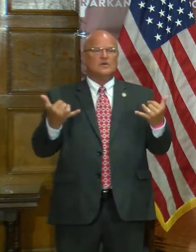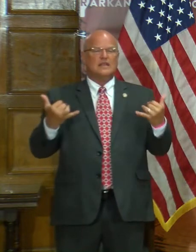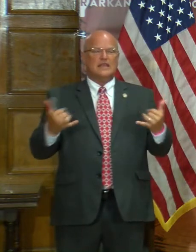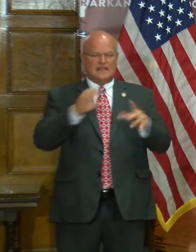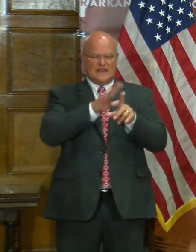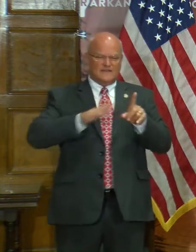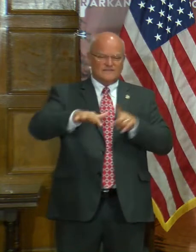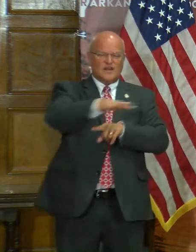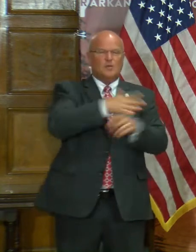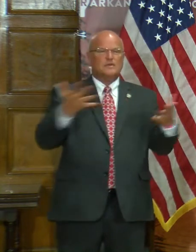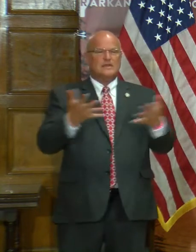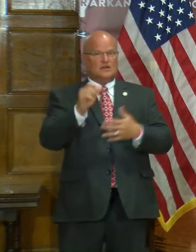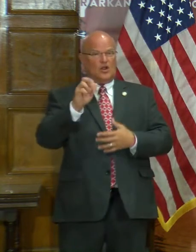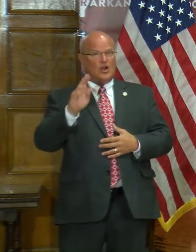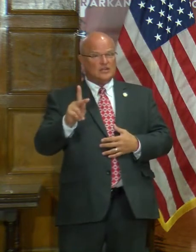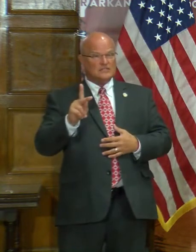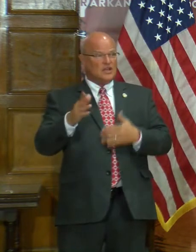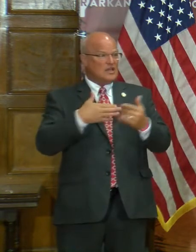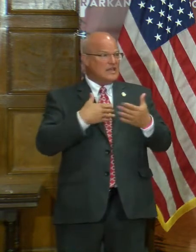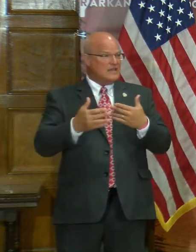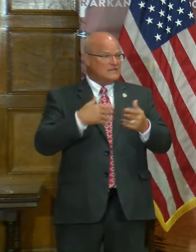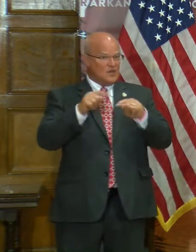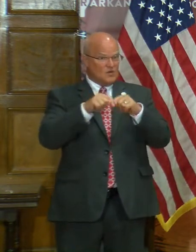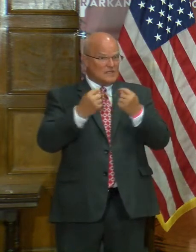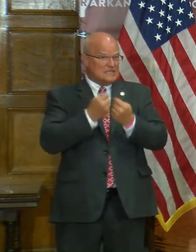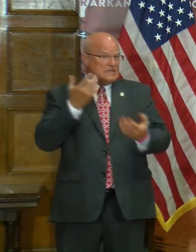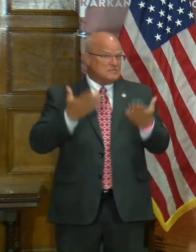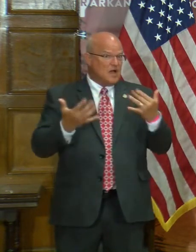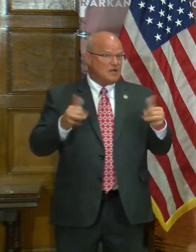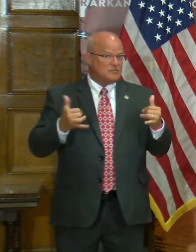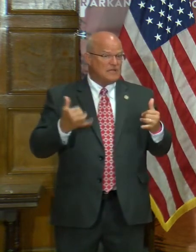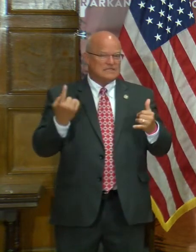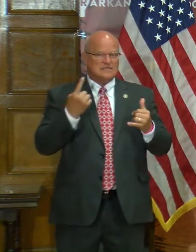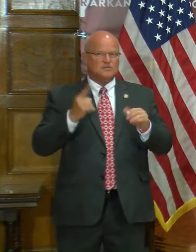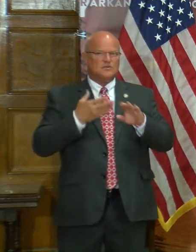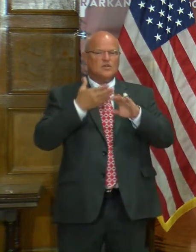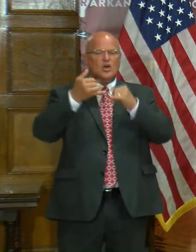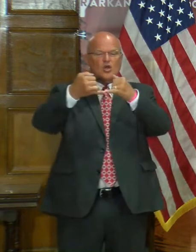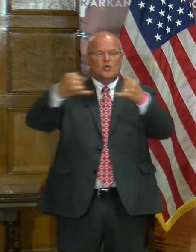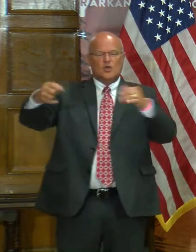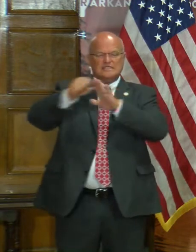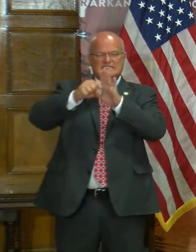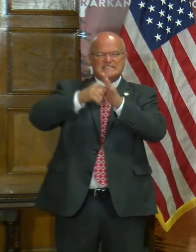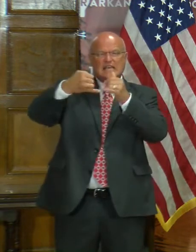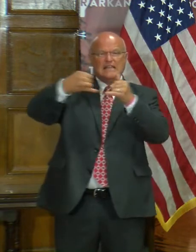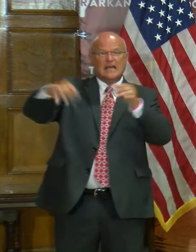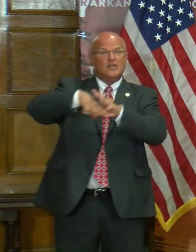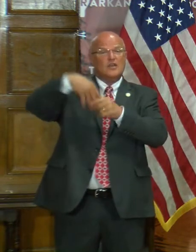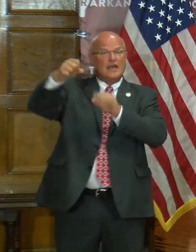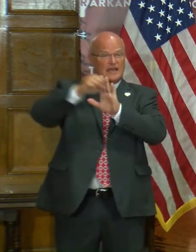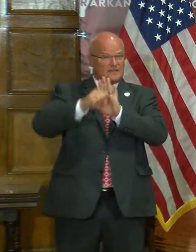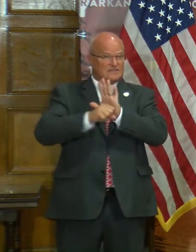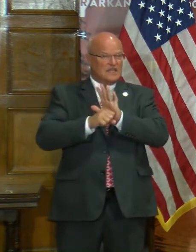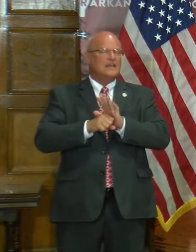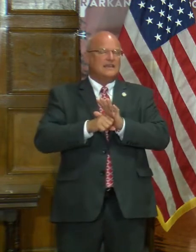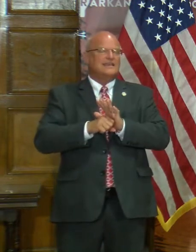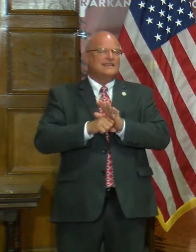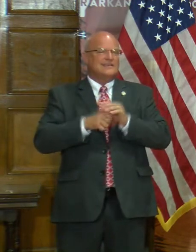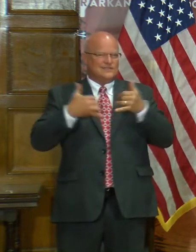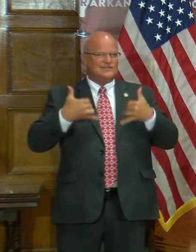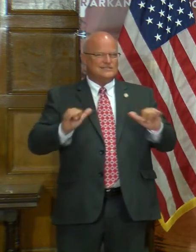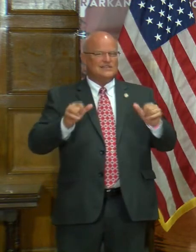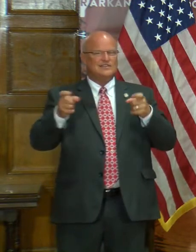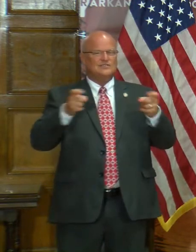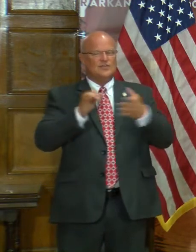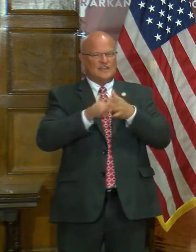environment here in Arkansas. And even though a team might play someone across the line or out of state, you can still